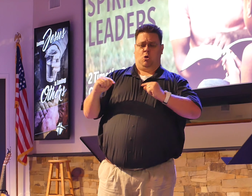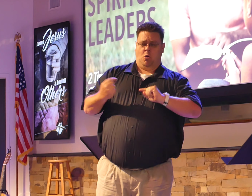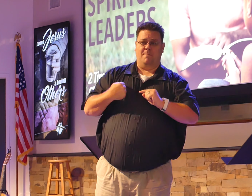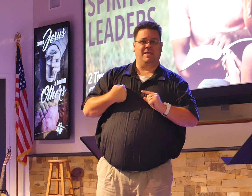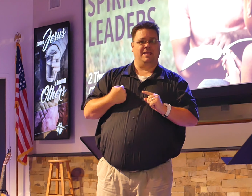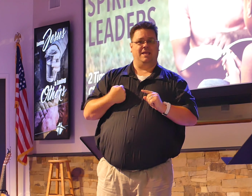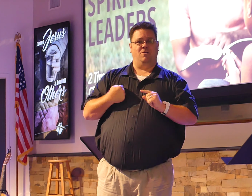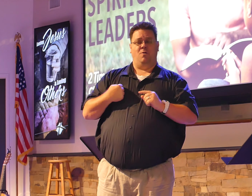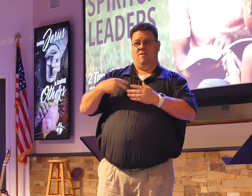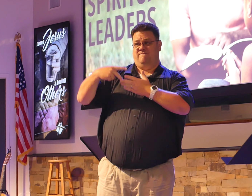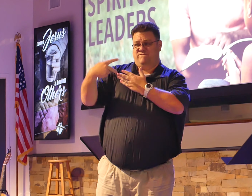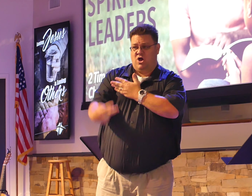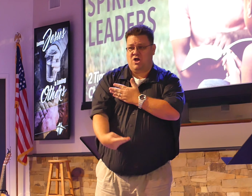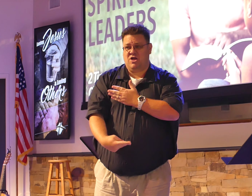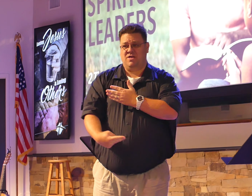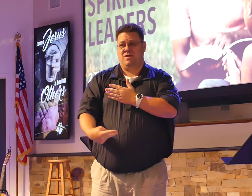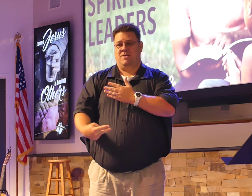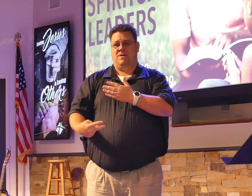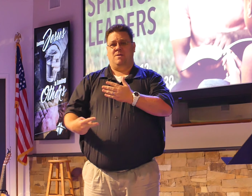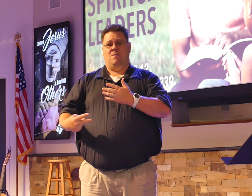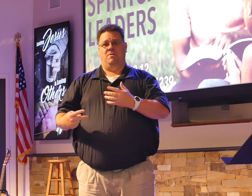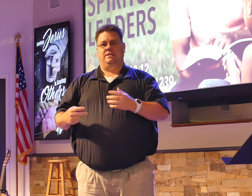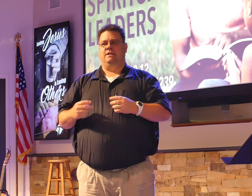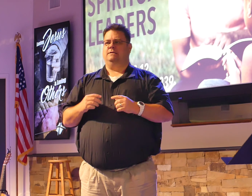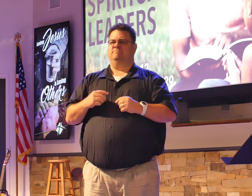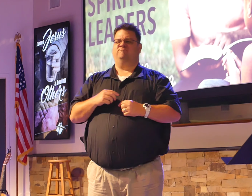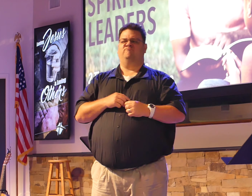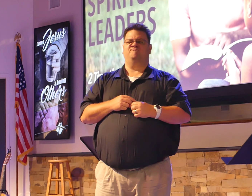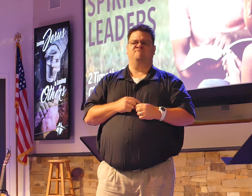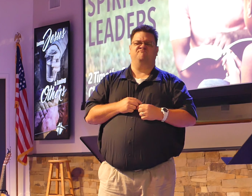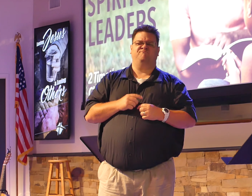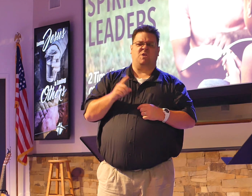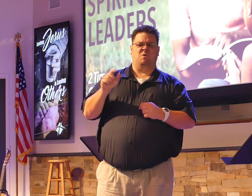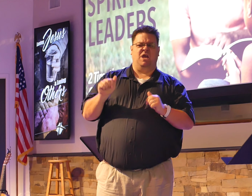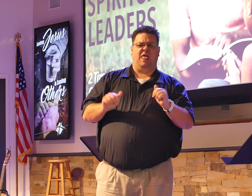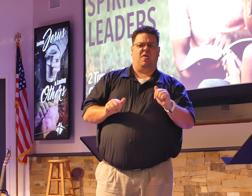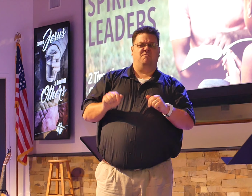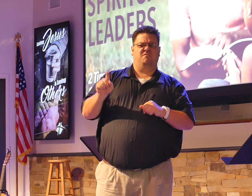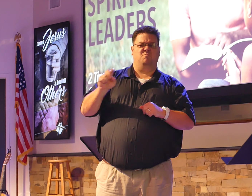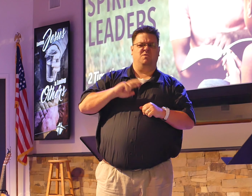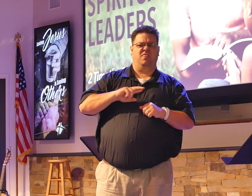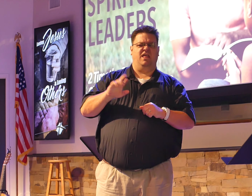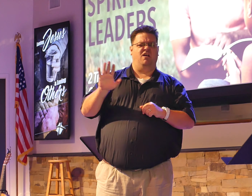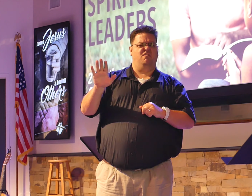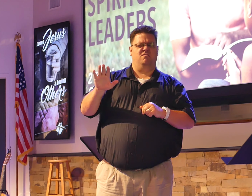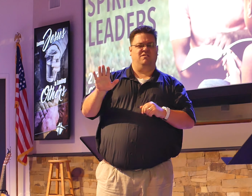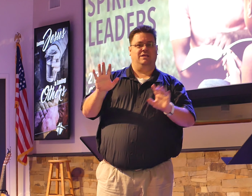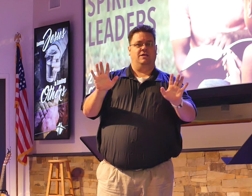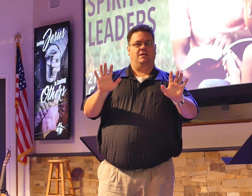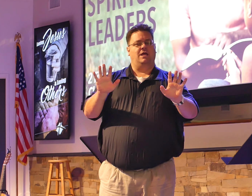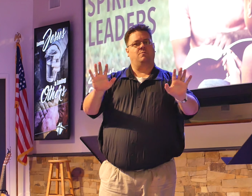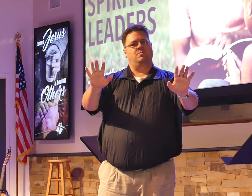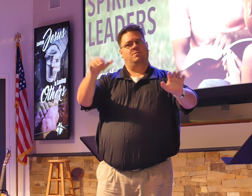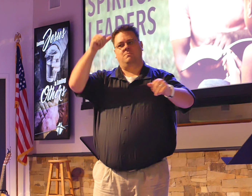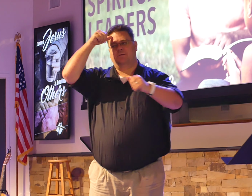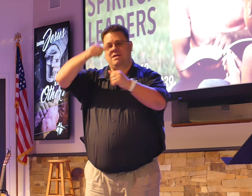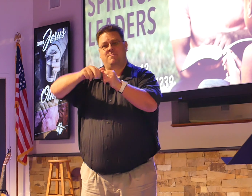fall. But we need to focus on and remember people who have influenced us in our lives for